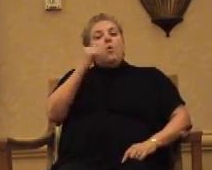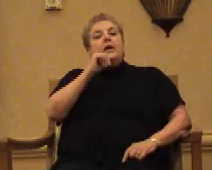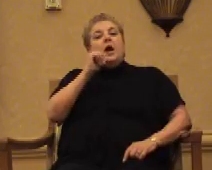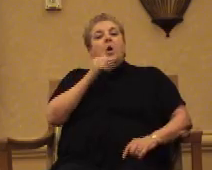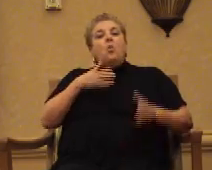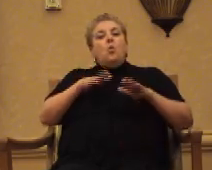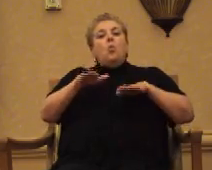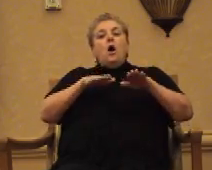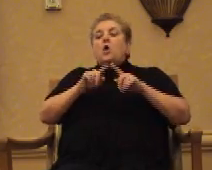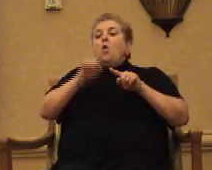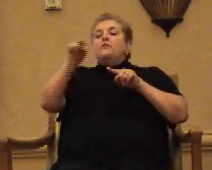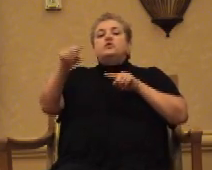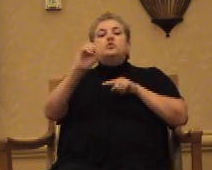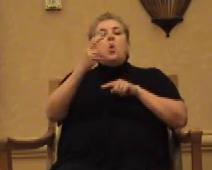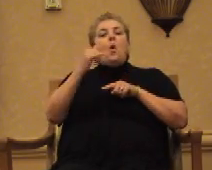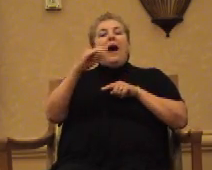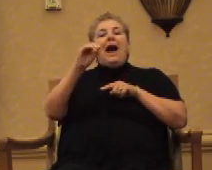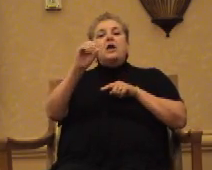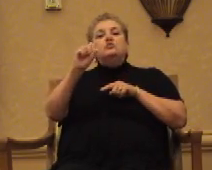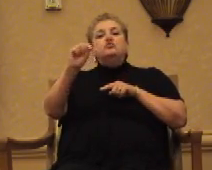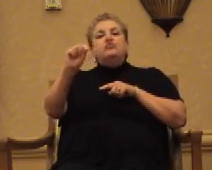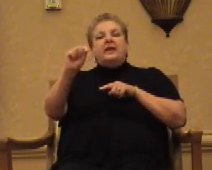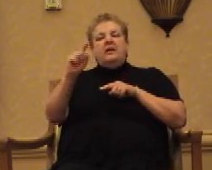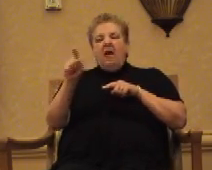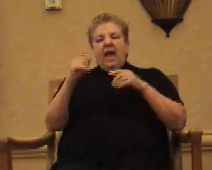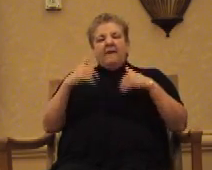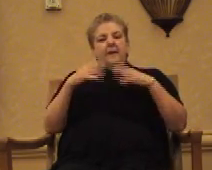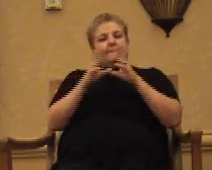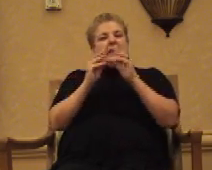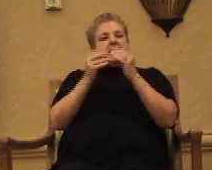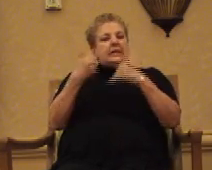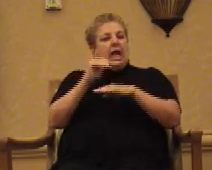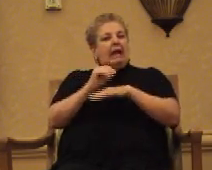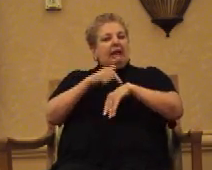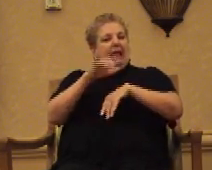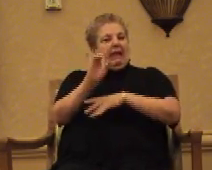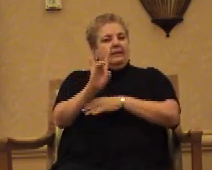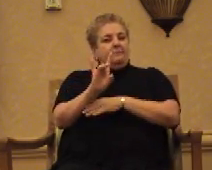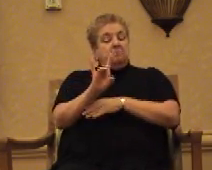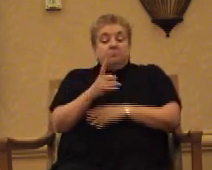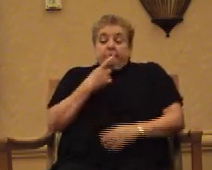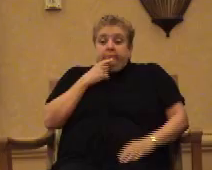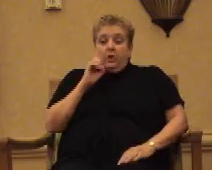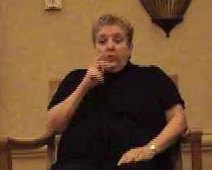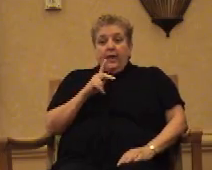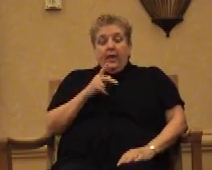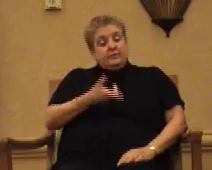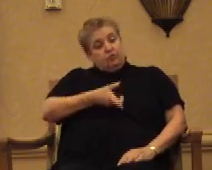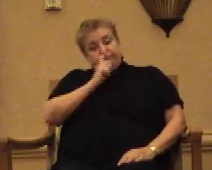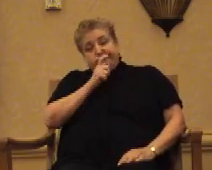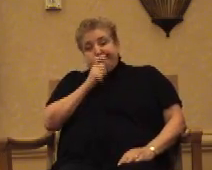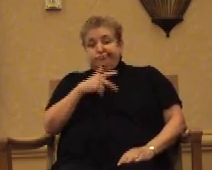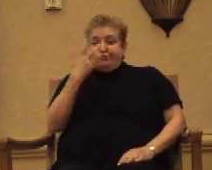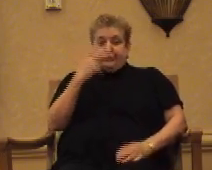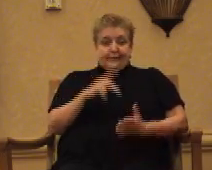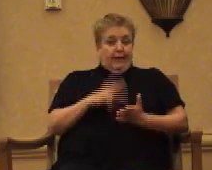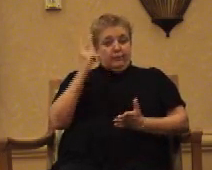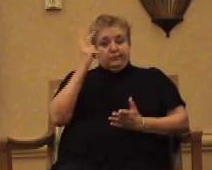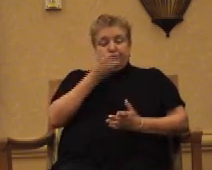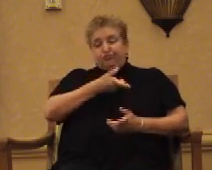Street. There's a meeting there tonight at 8 o'clock. And I said, okay. And I had 3 doubles, and I went over to the meeting, because I can't be